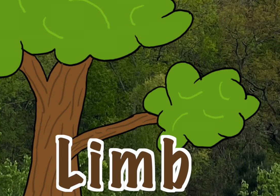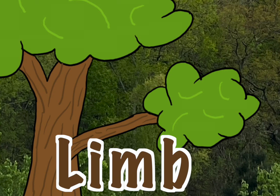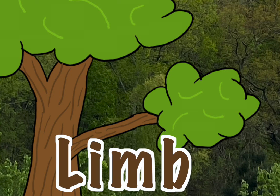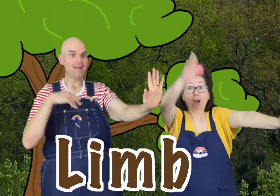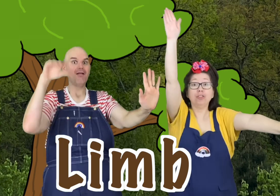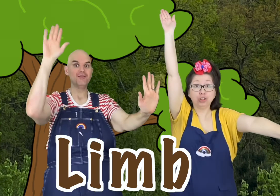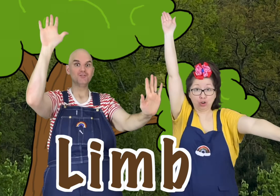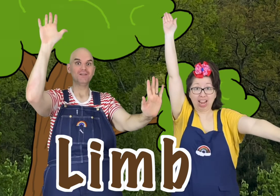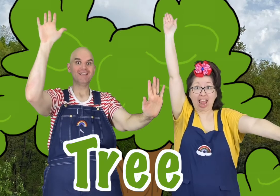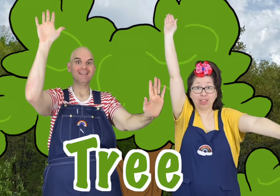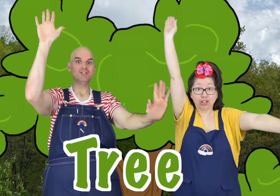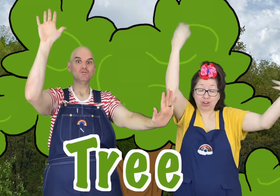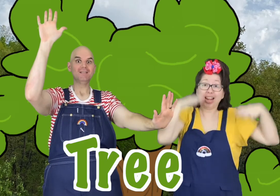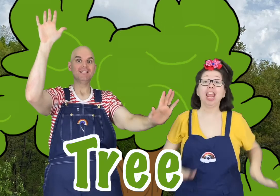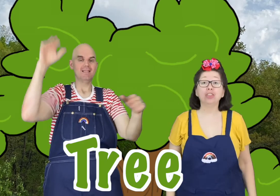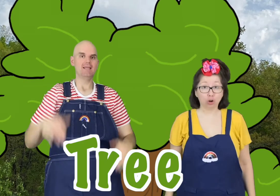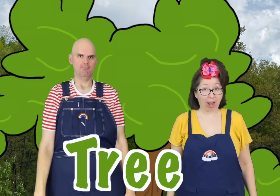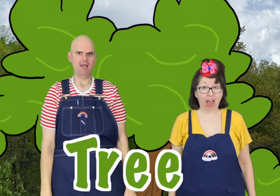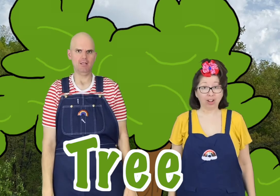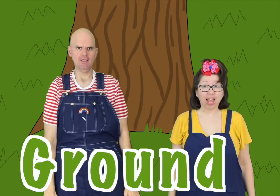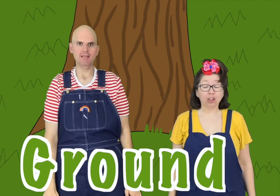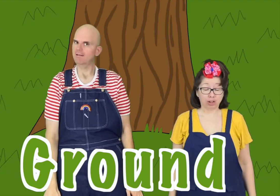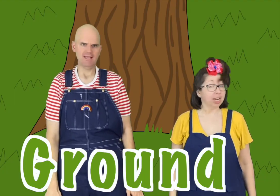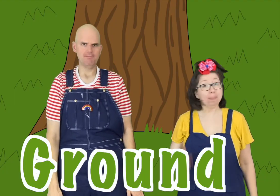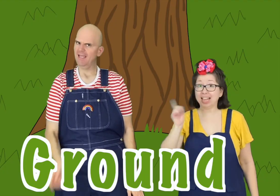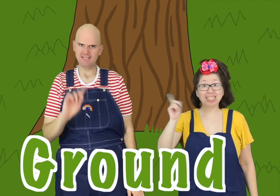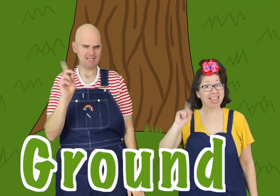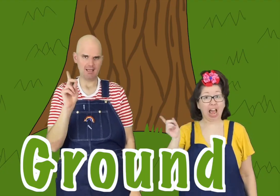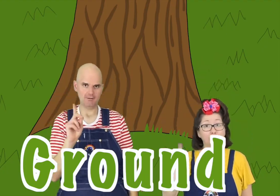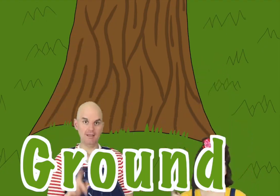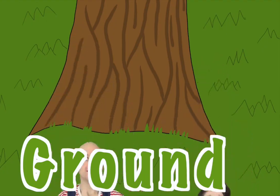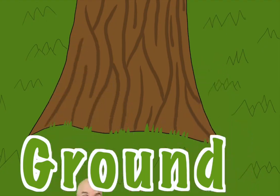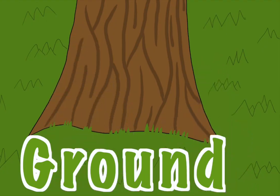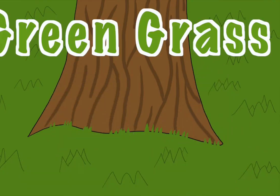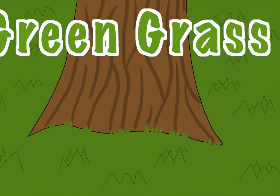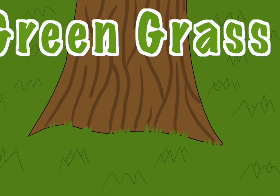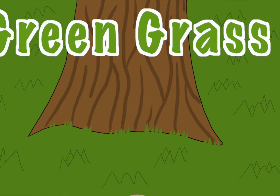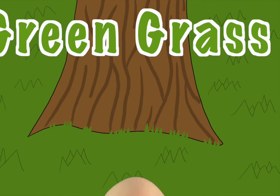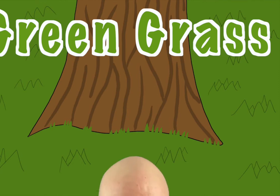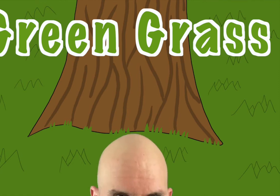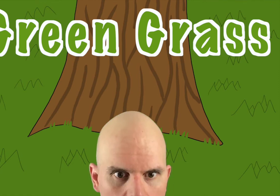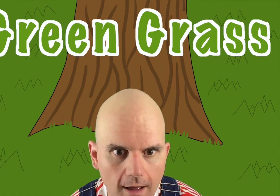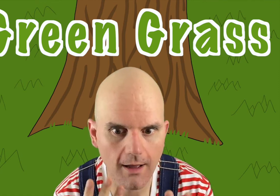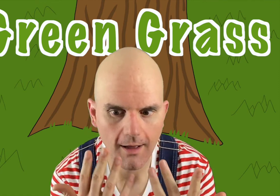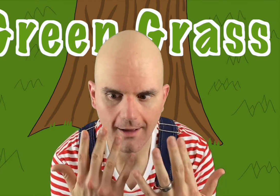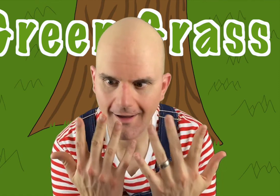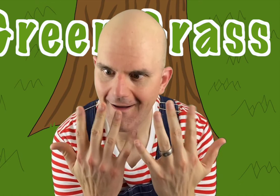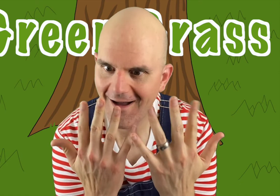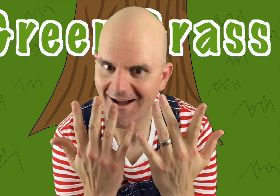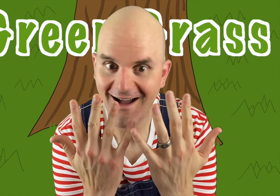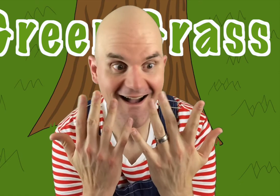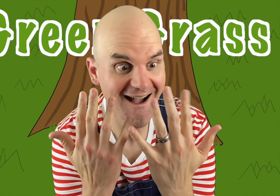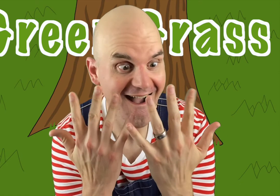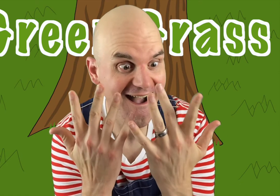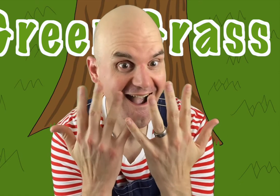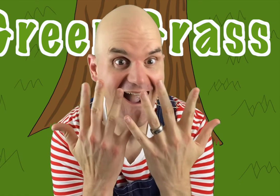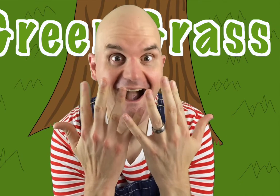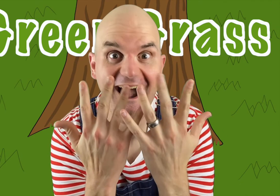And the limb on the tree, and the tree on the ground, and it didn't make a sound. And the green grass grew all around, all around. The